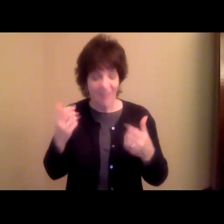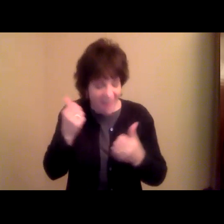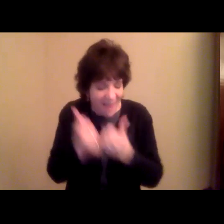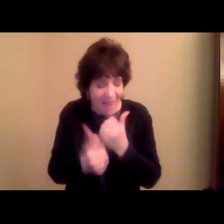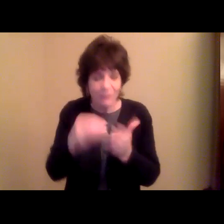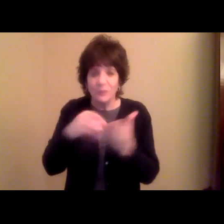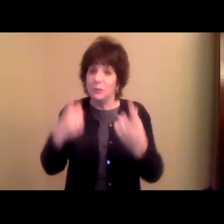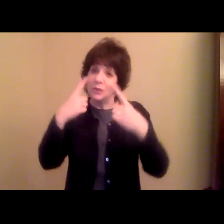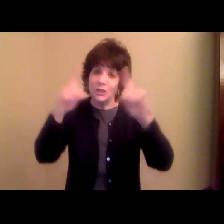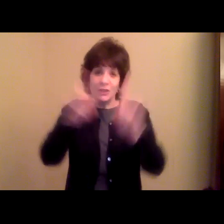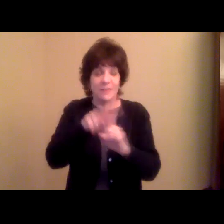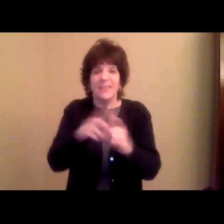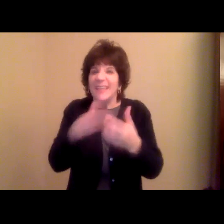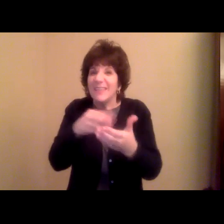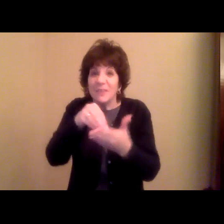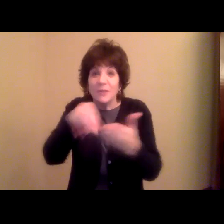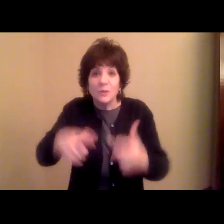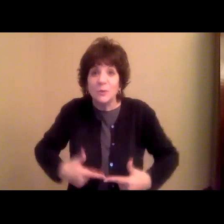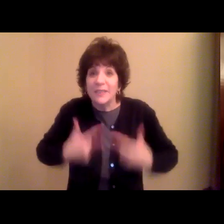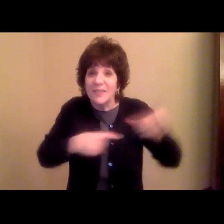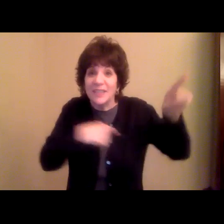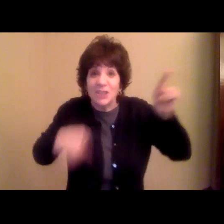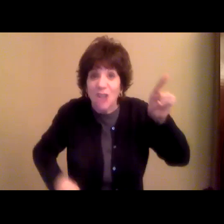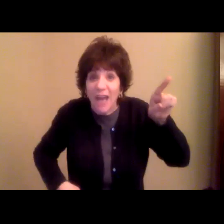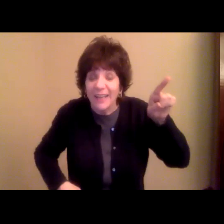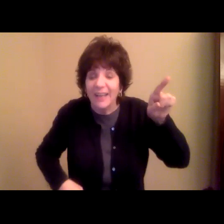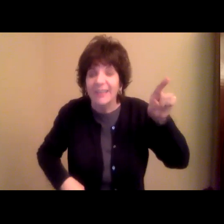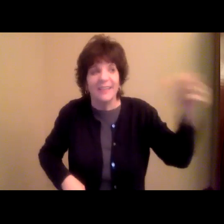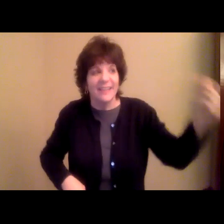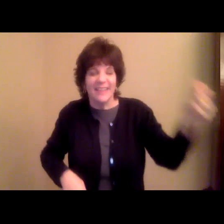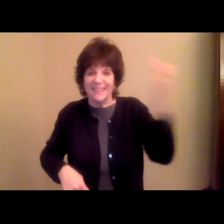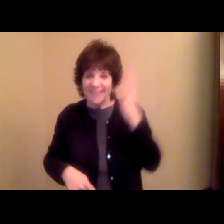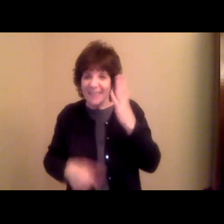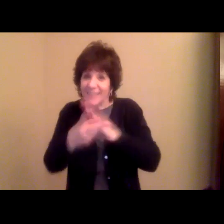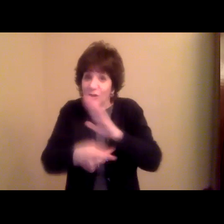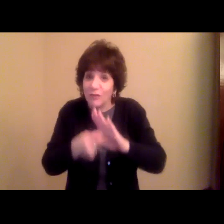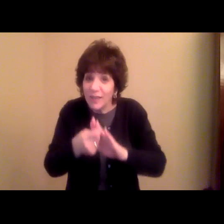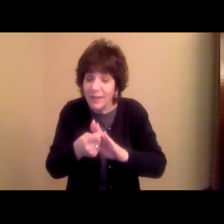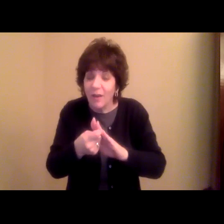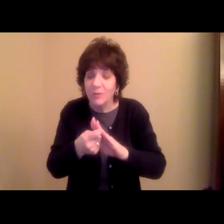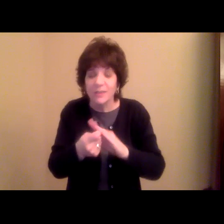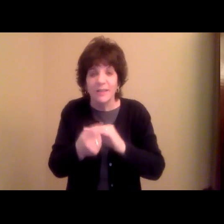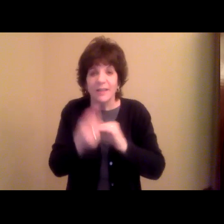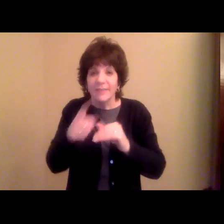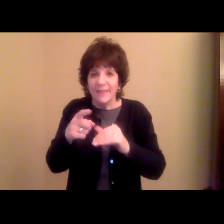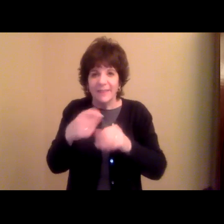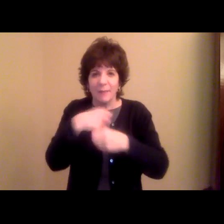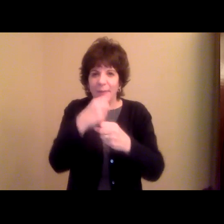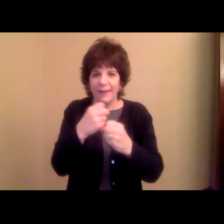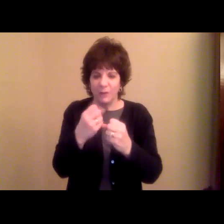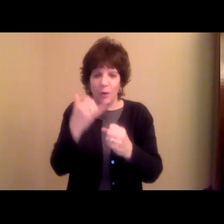my student in China, and they sent in their videos that they did on their